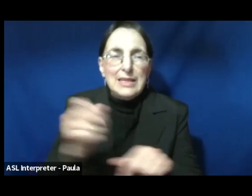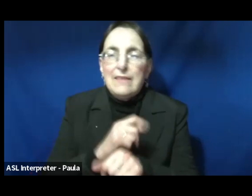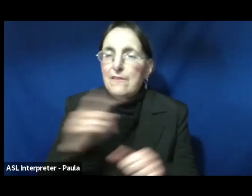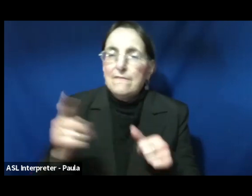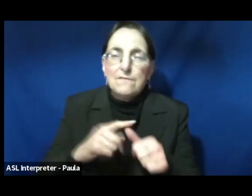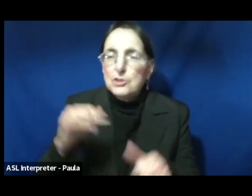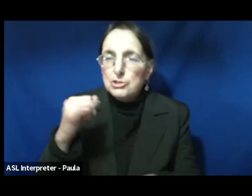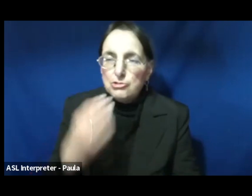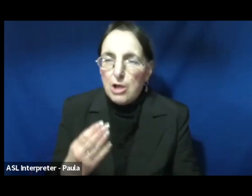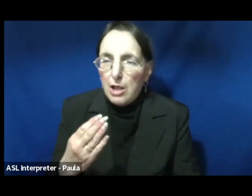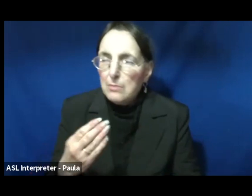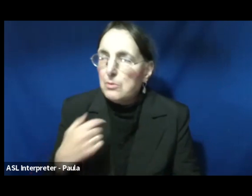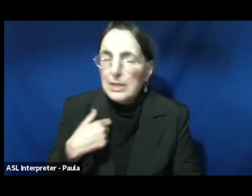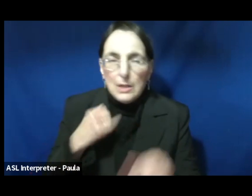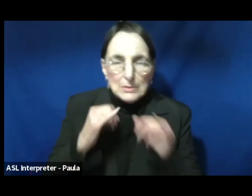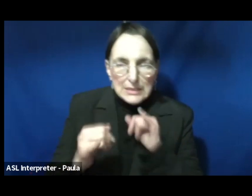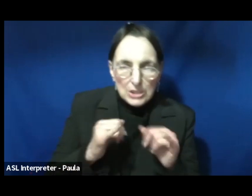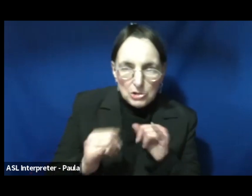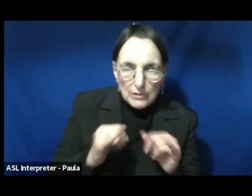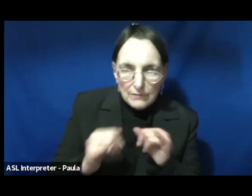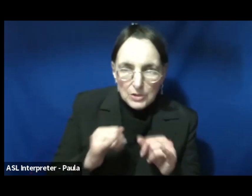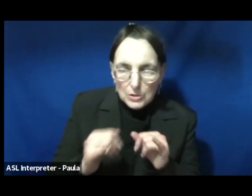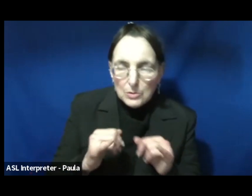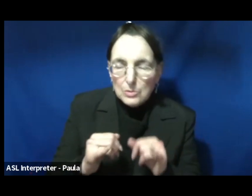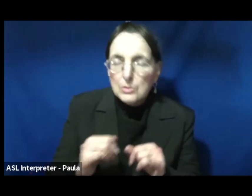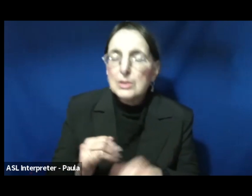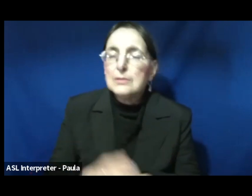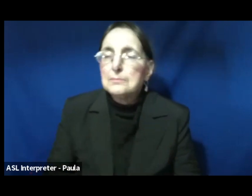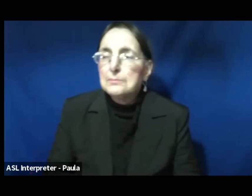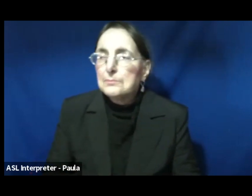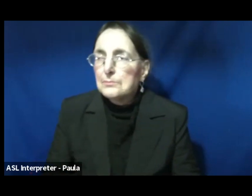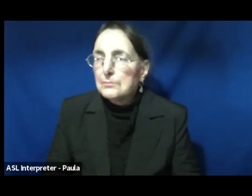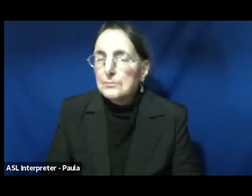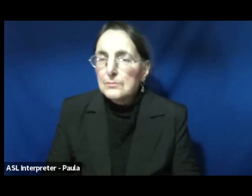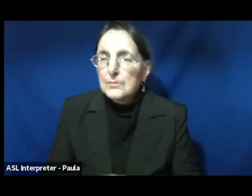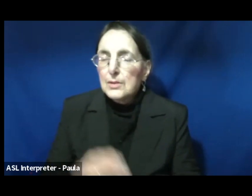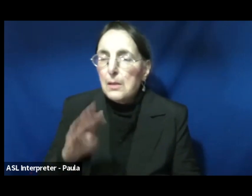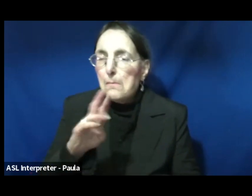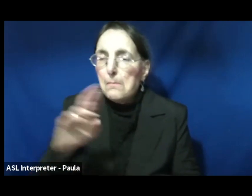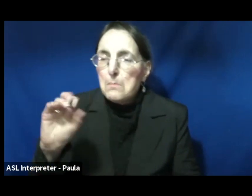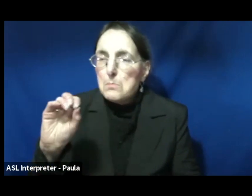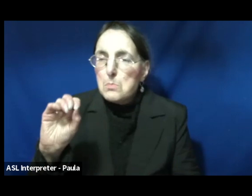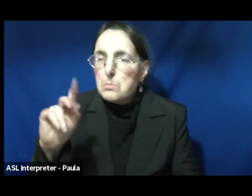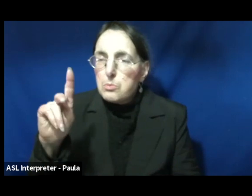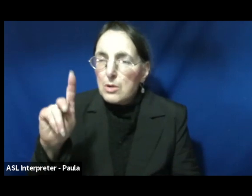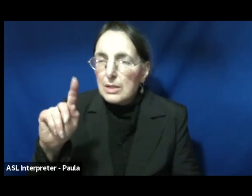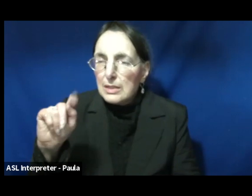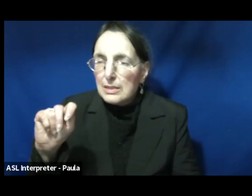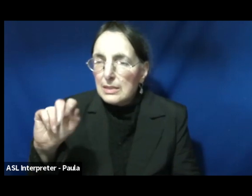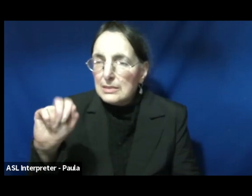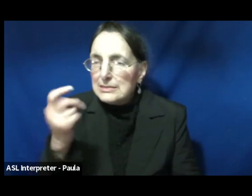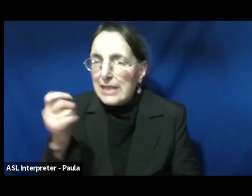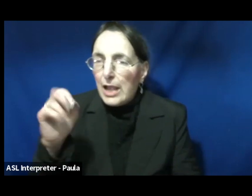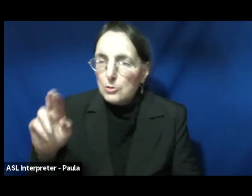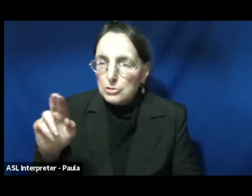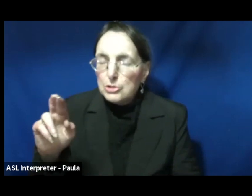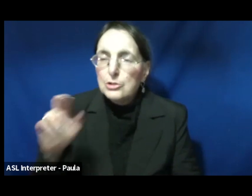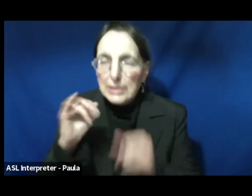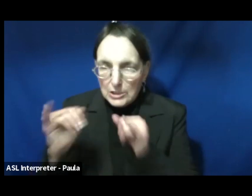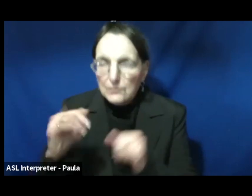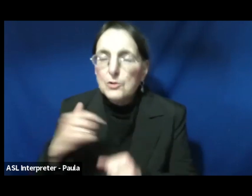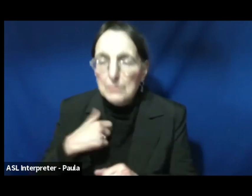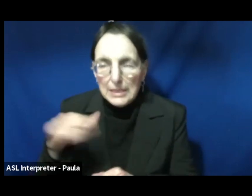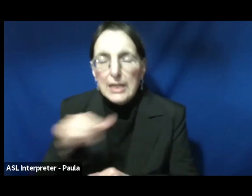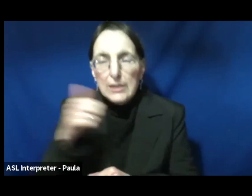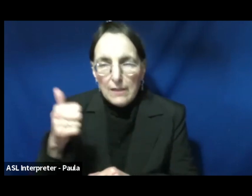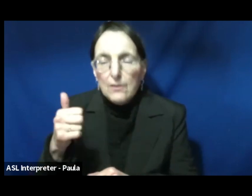And when I was interviewed, Dr. Rand Newman interviewed me, and Brook Tauzer interviewed me, along with members of the department. They